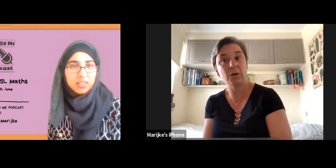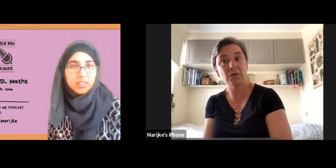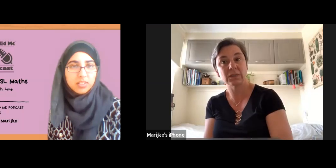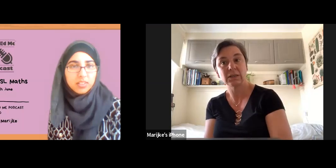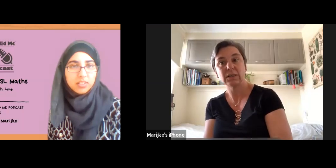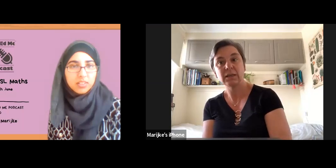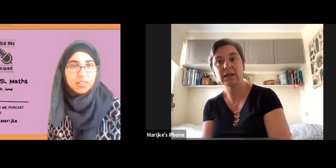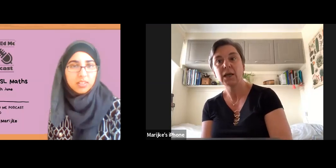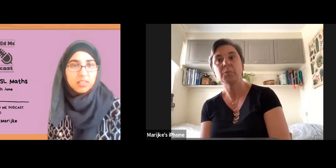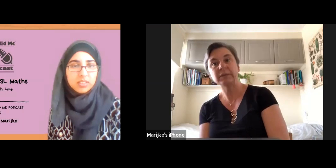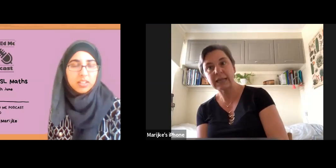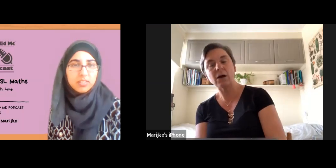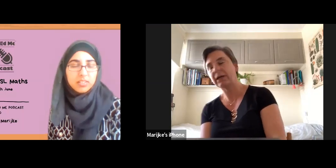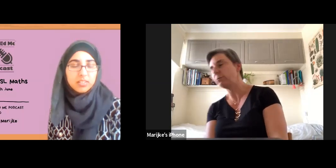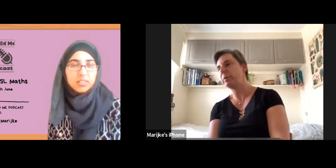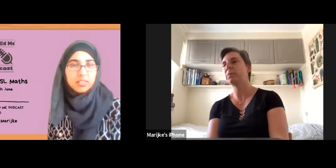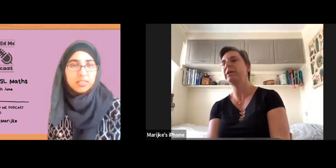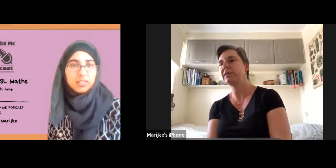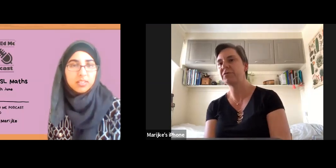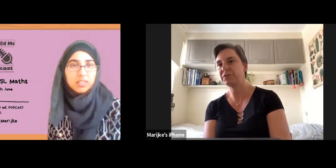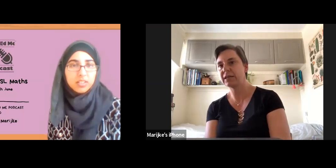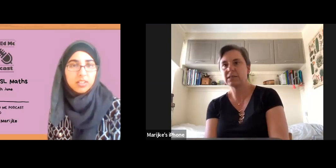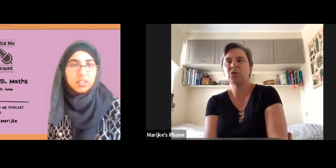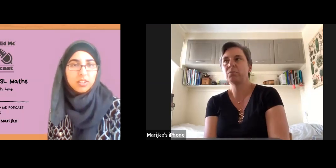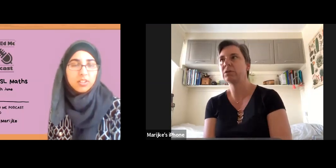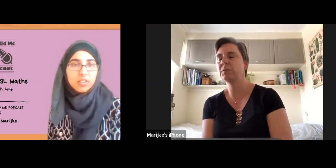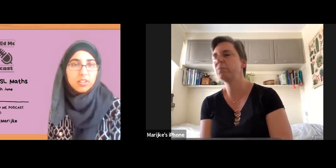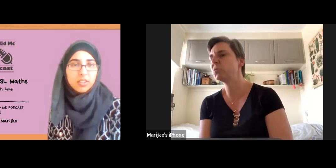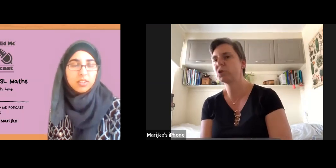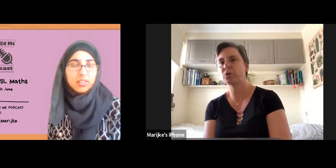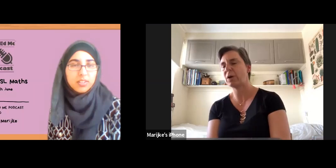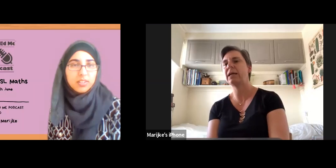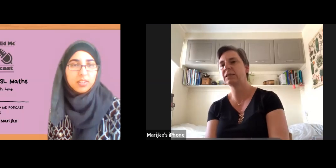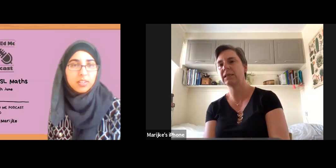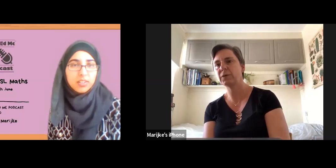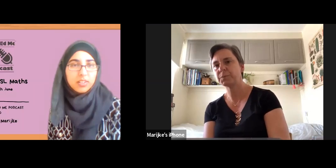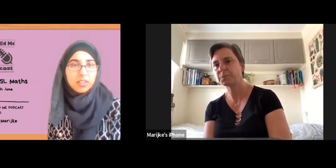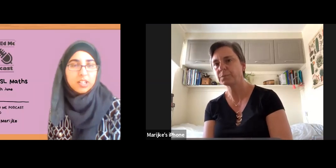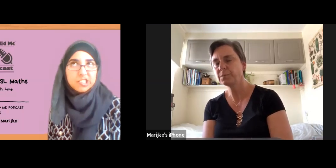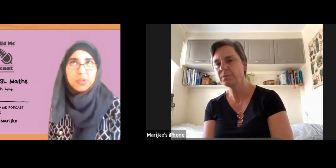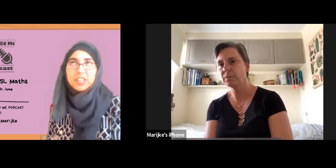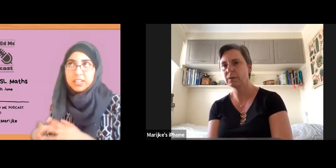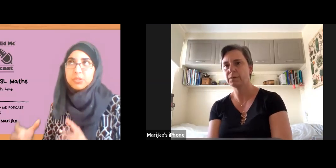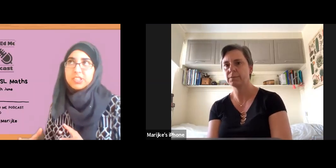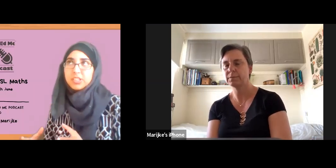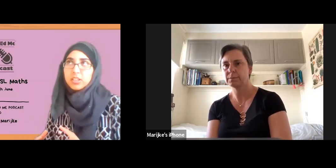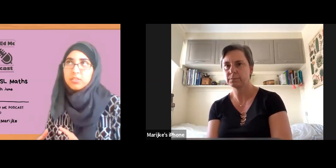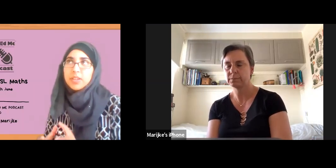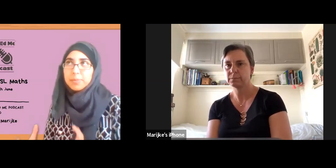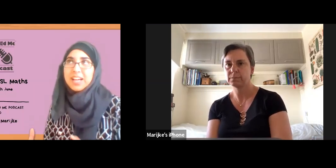support. But now that it would be completely different. There's much more awareness now. So if a kid was growing up in a